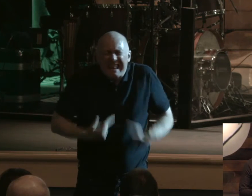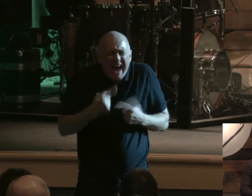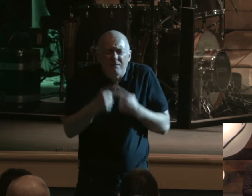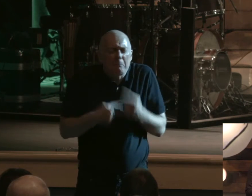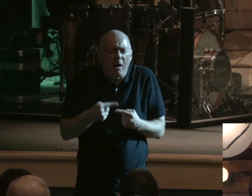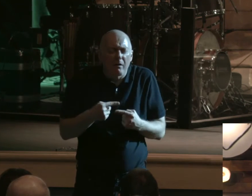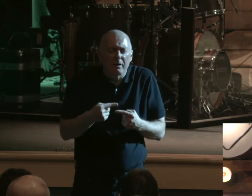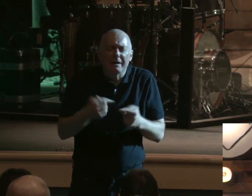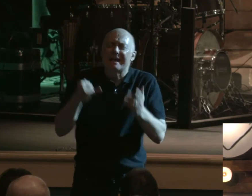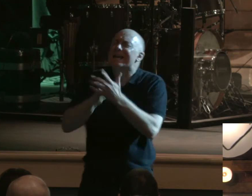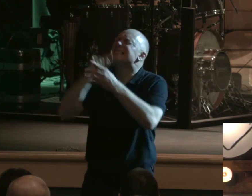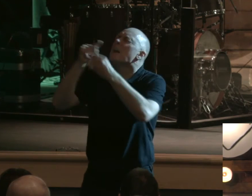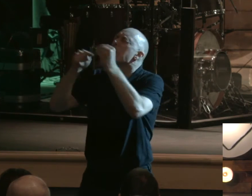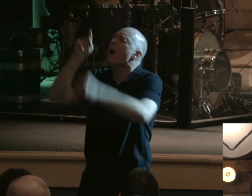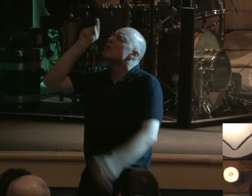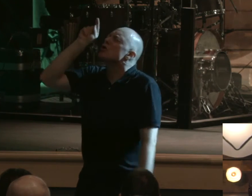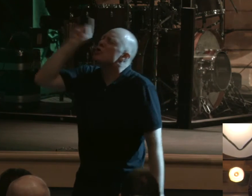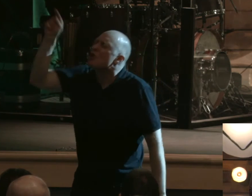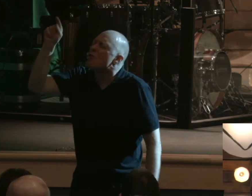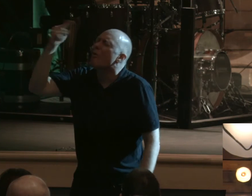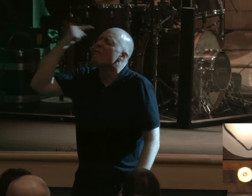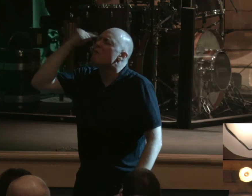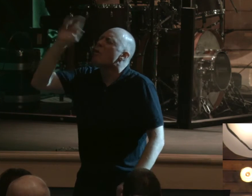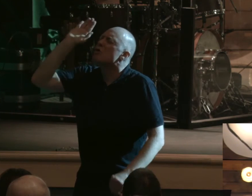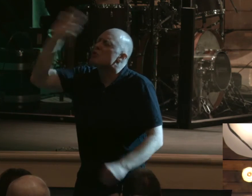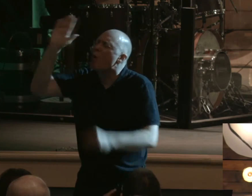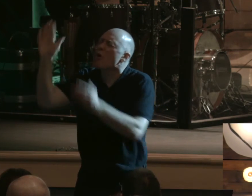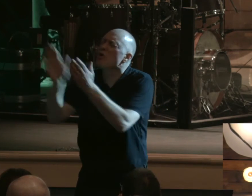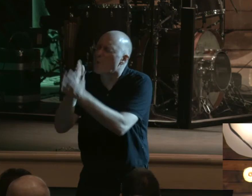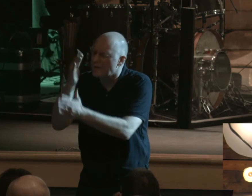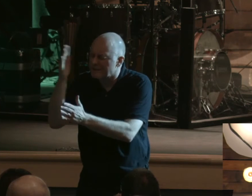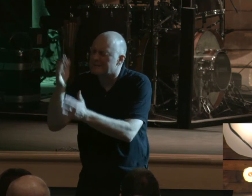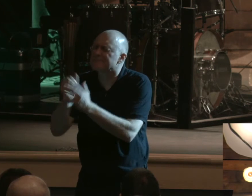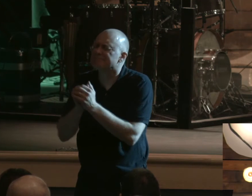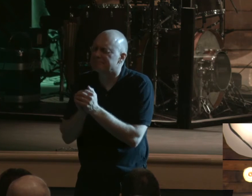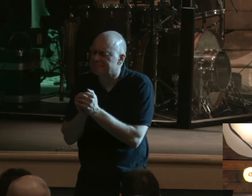about? It's you, and it's for your glory.